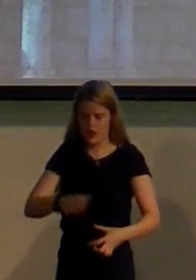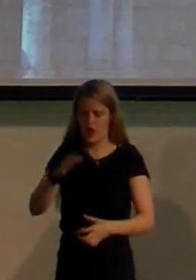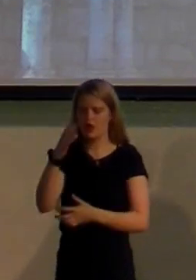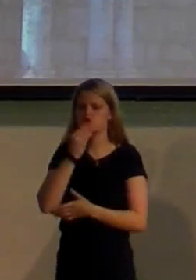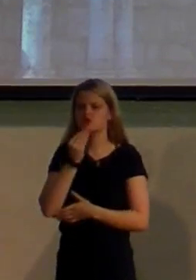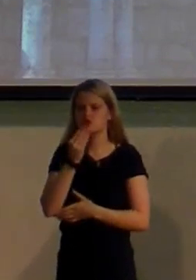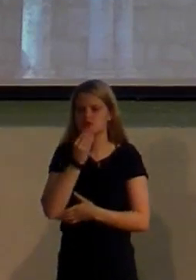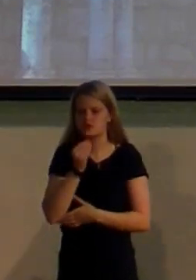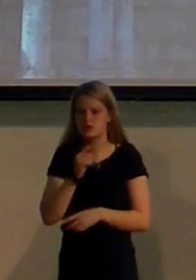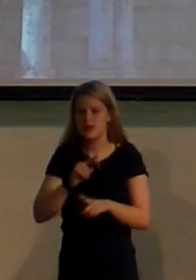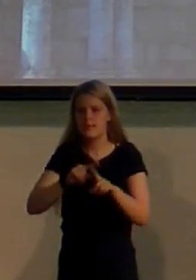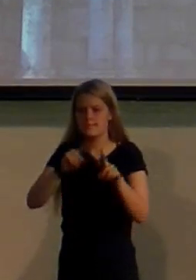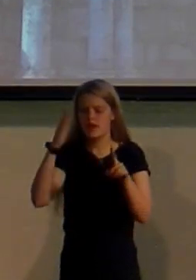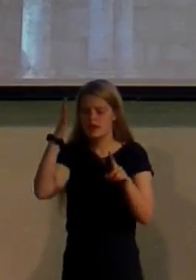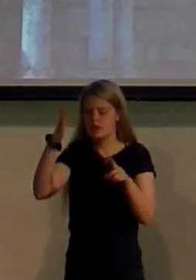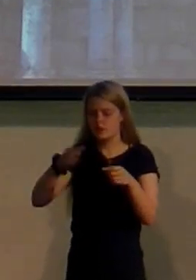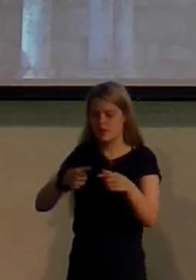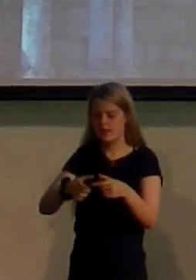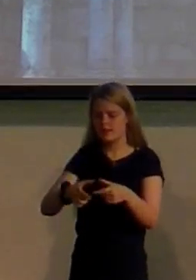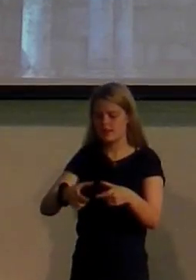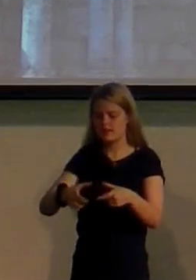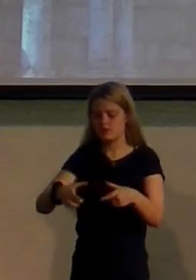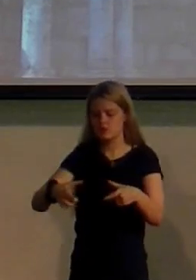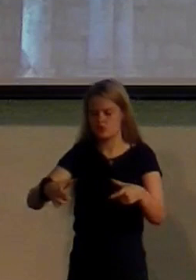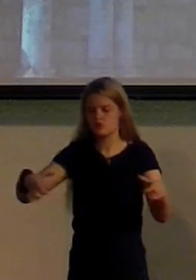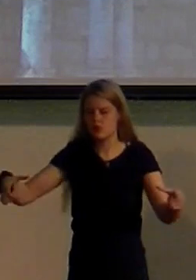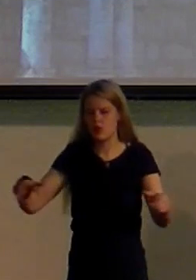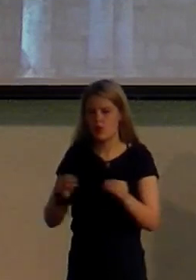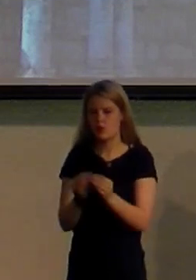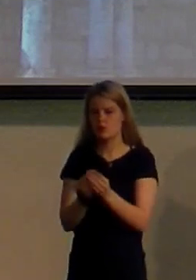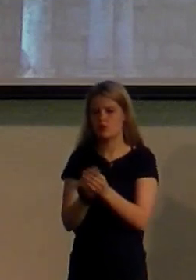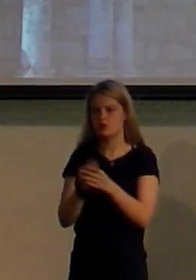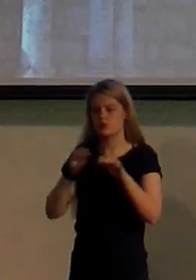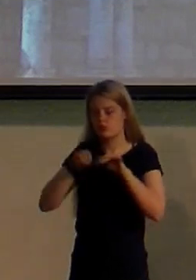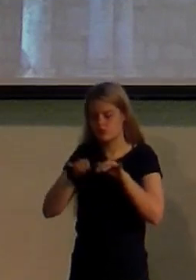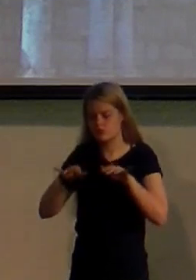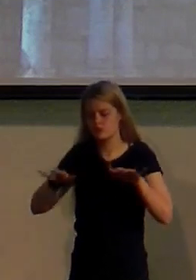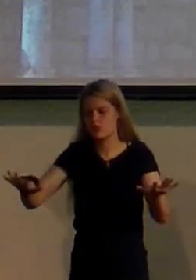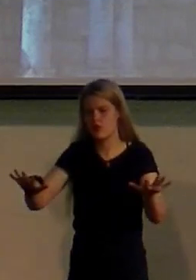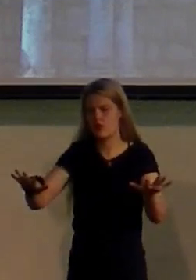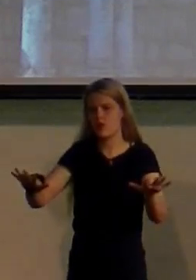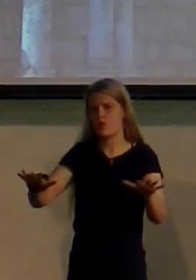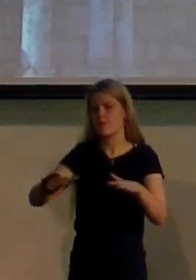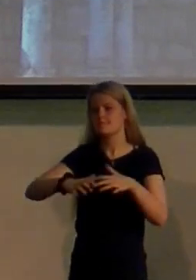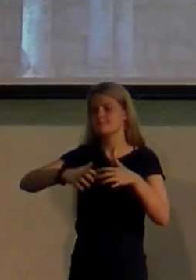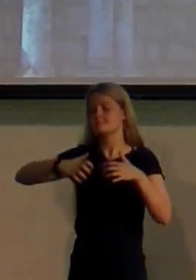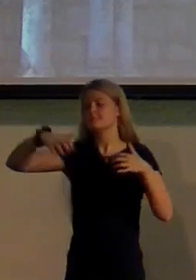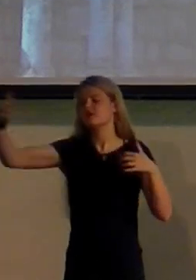expand beyond what Judaism can contain.